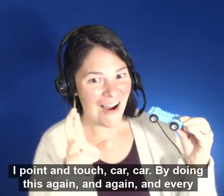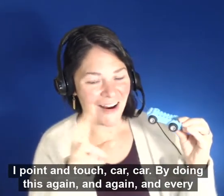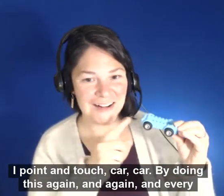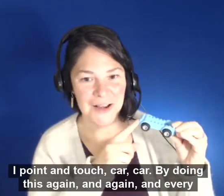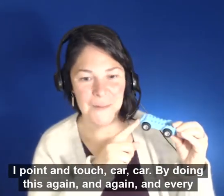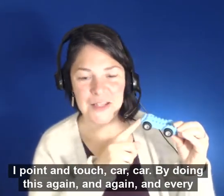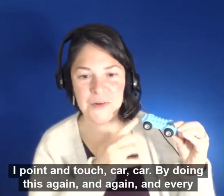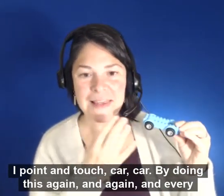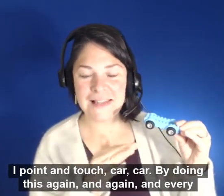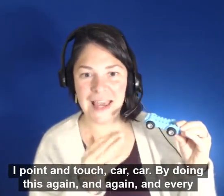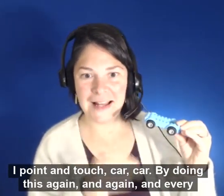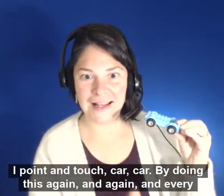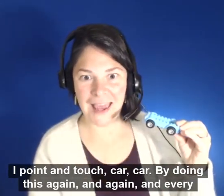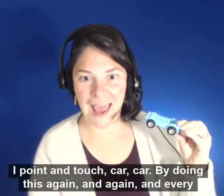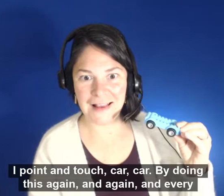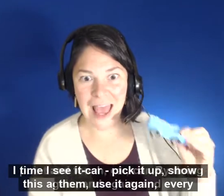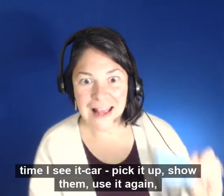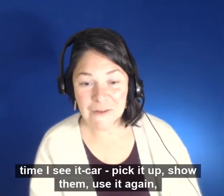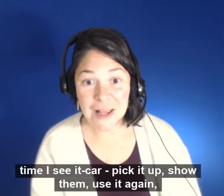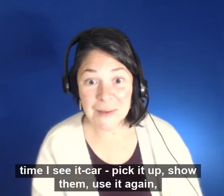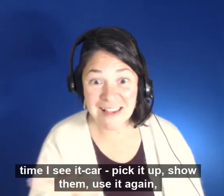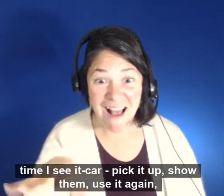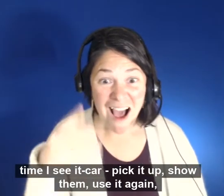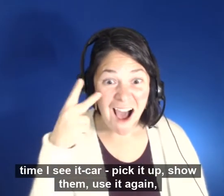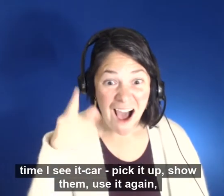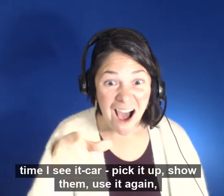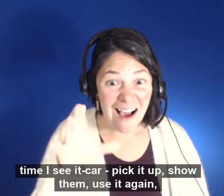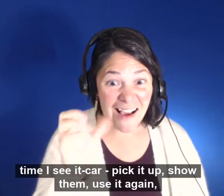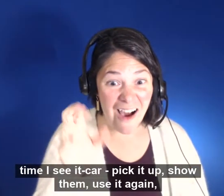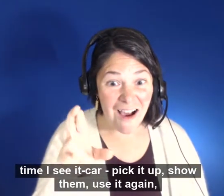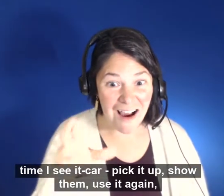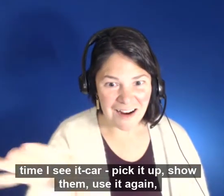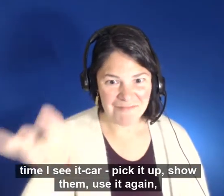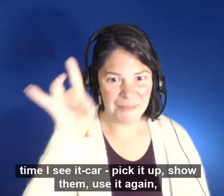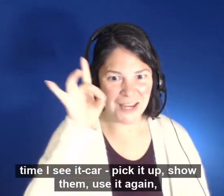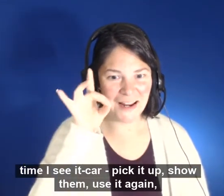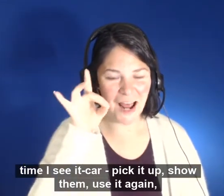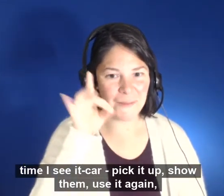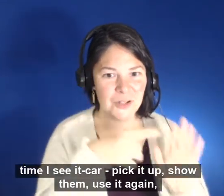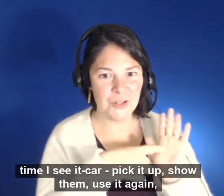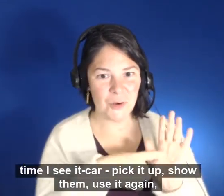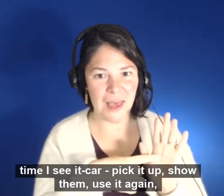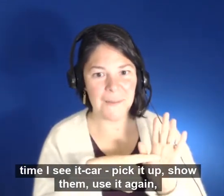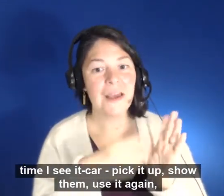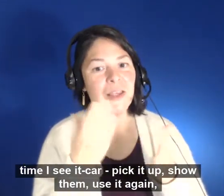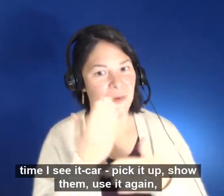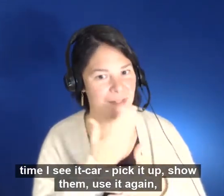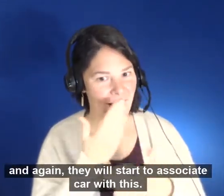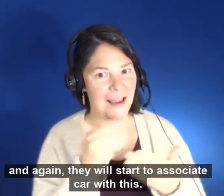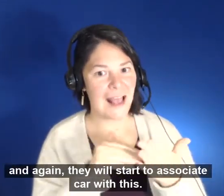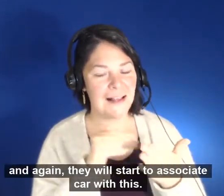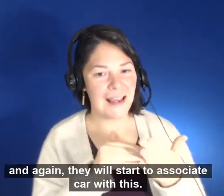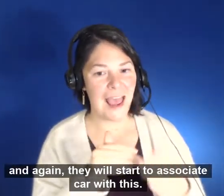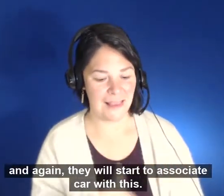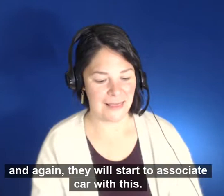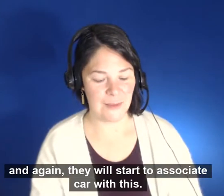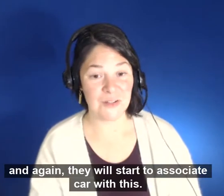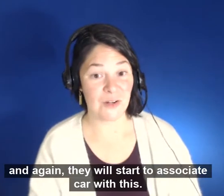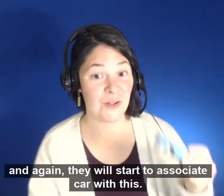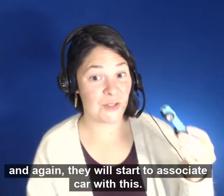Car. By doing this again and again, and every time I see car, pick it up, show them. Use it again and again. They will start to